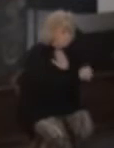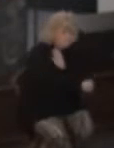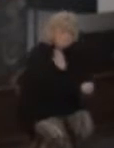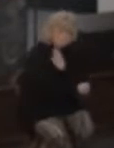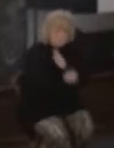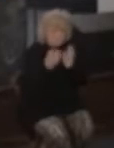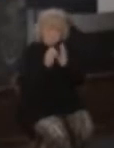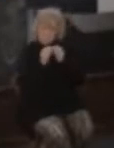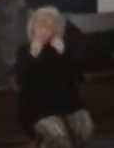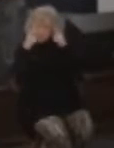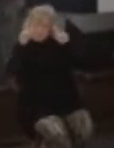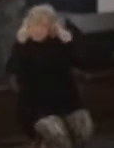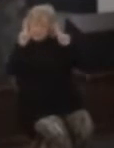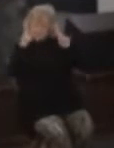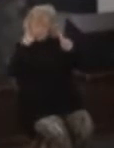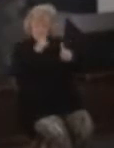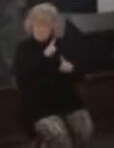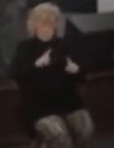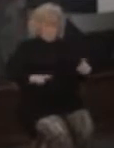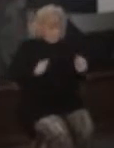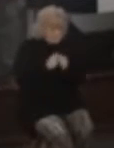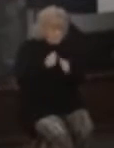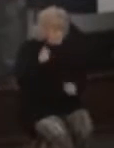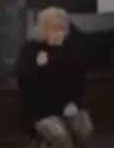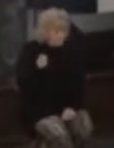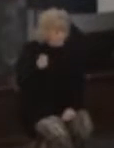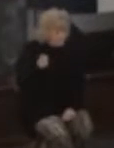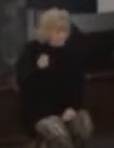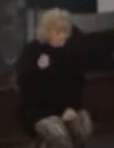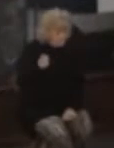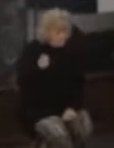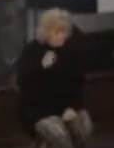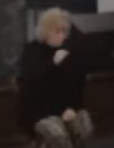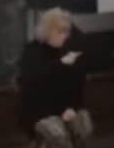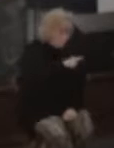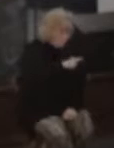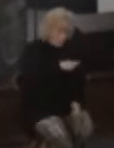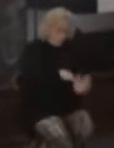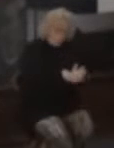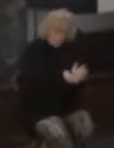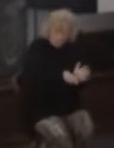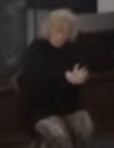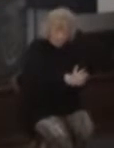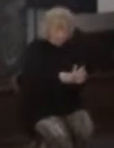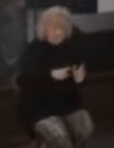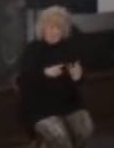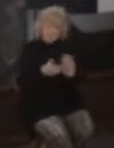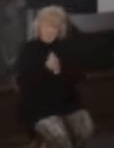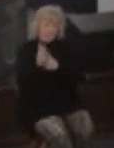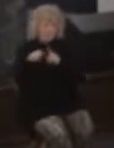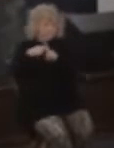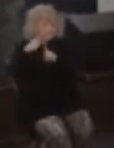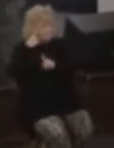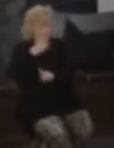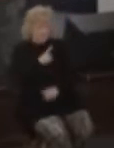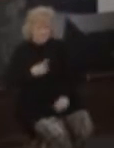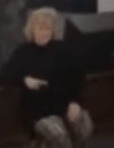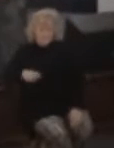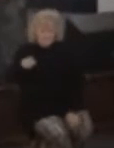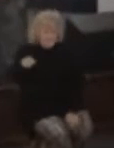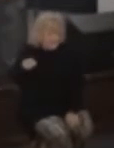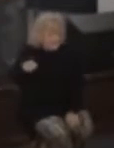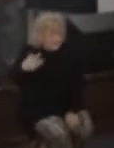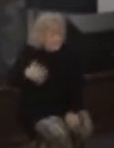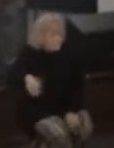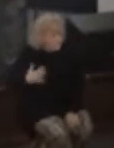him and helping David. God's doing a great work in David's life. And Saul doesn't get to